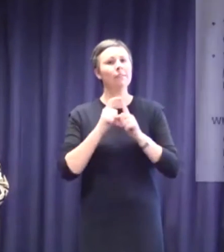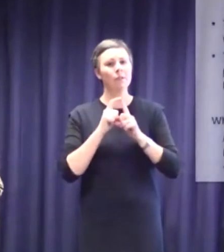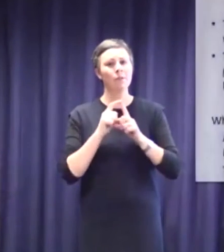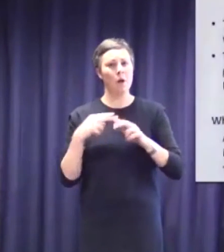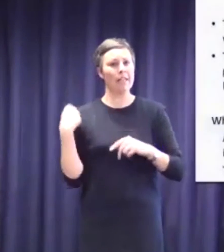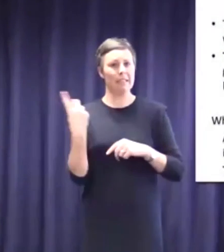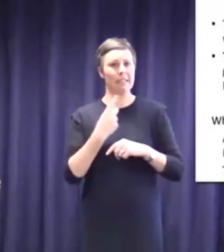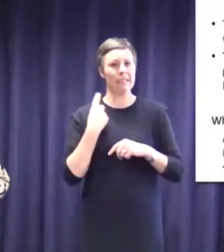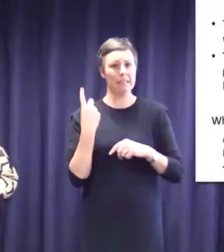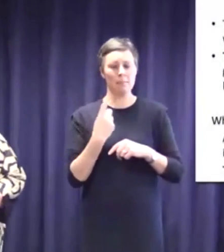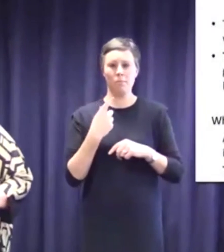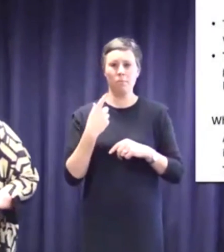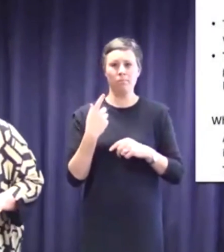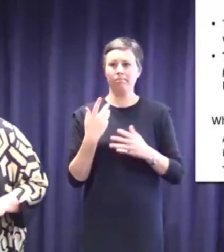been